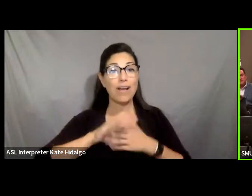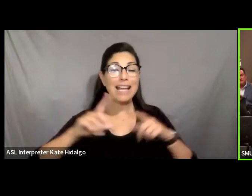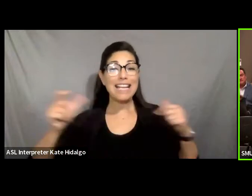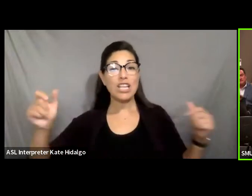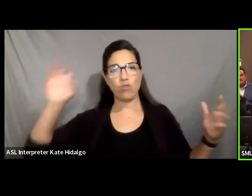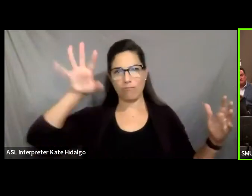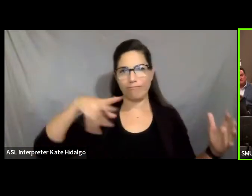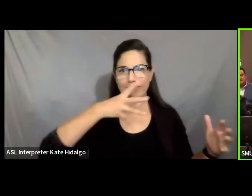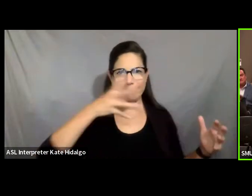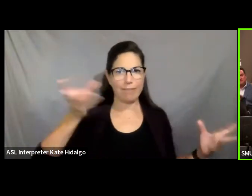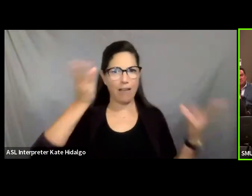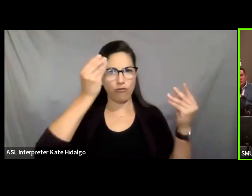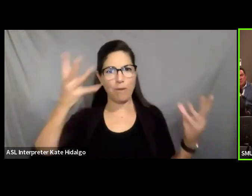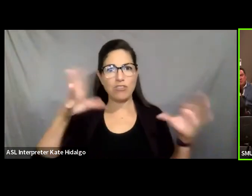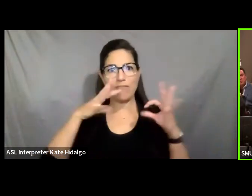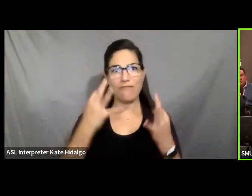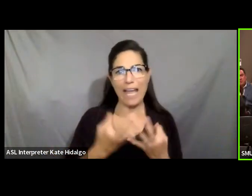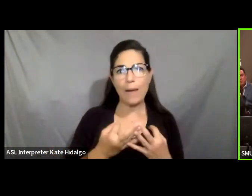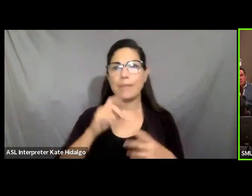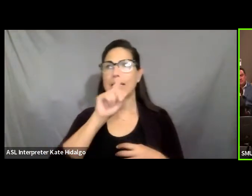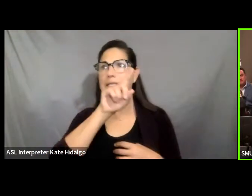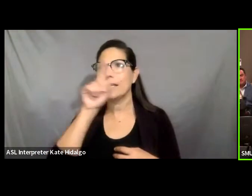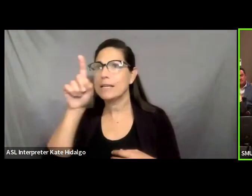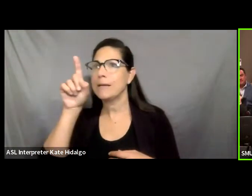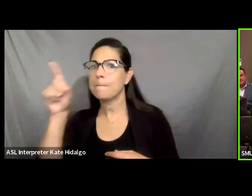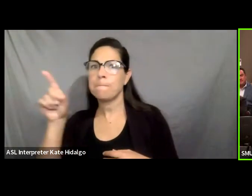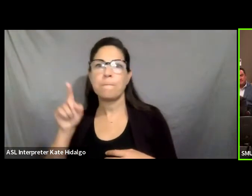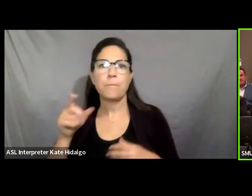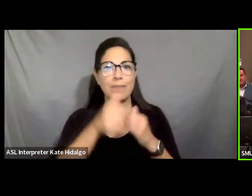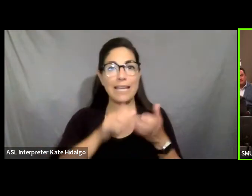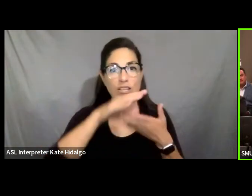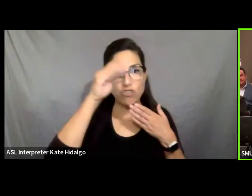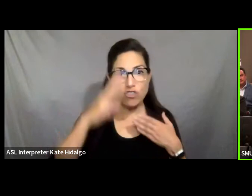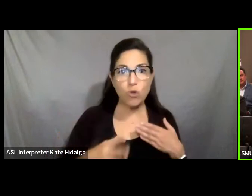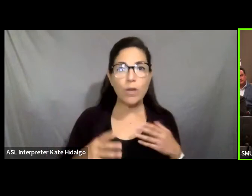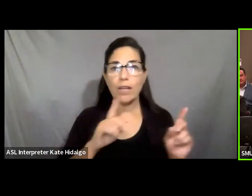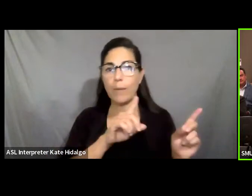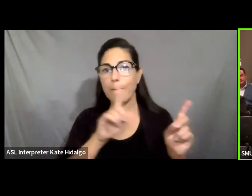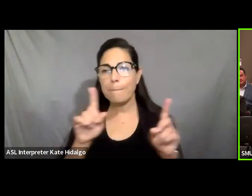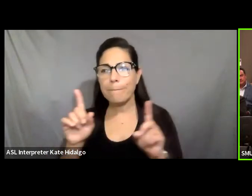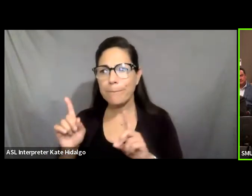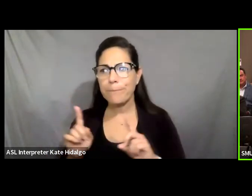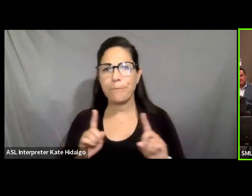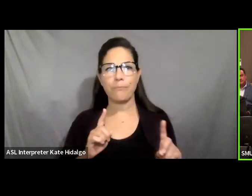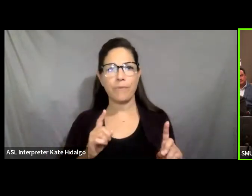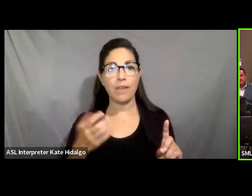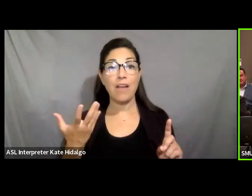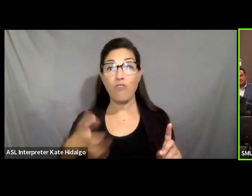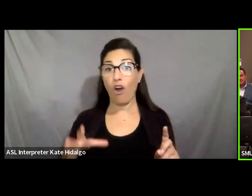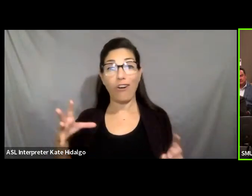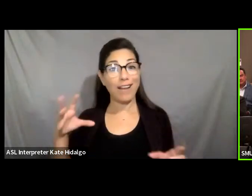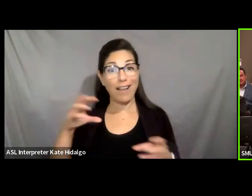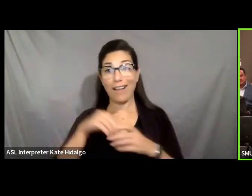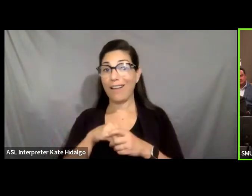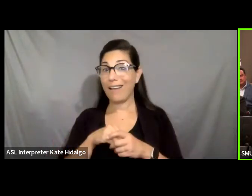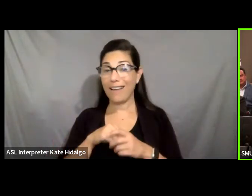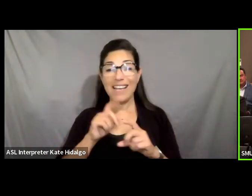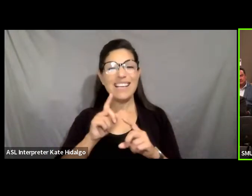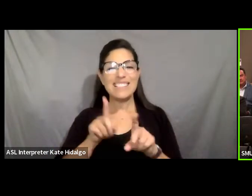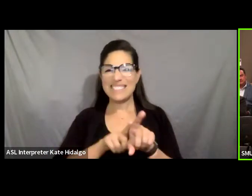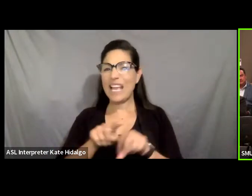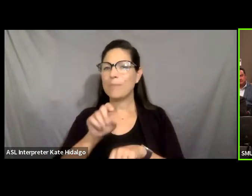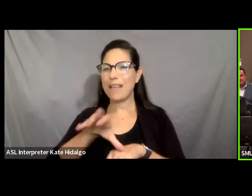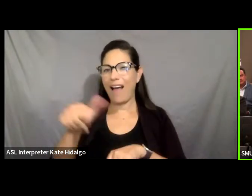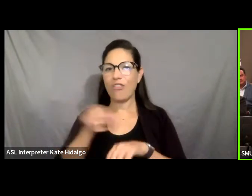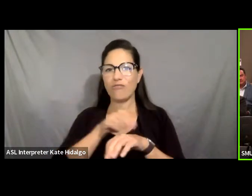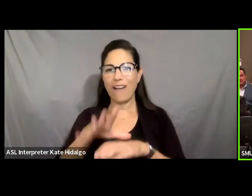spreadsheet of information about families, about each student. And I've already participated, as all advisors do, in